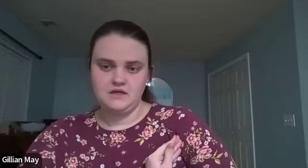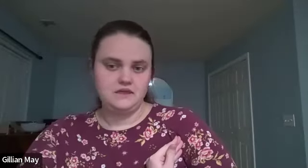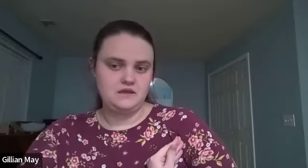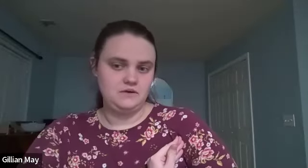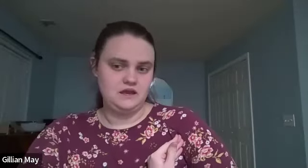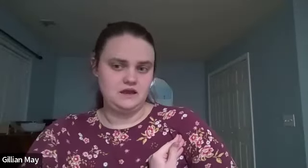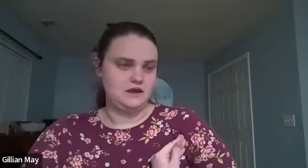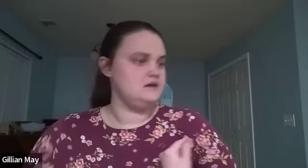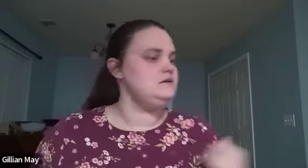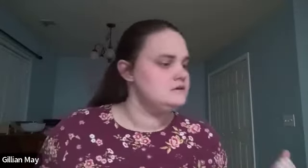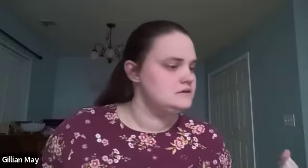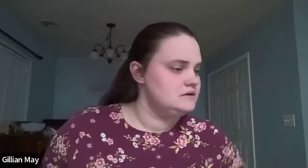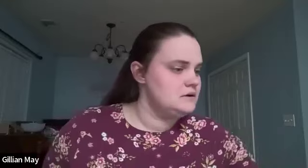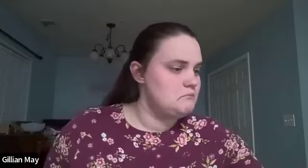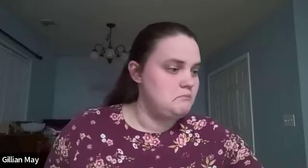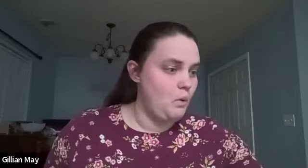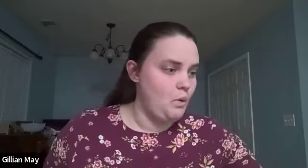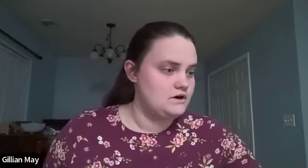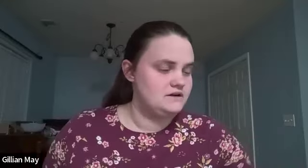Okay, then we had bored,